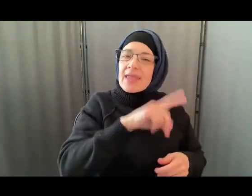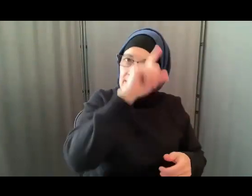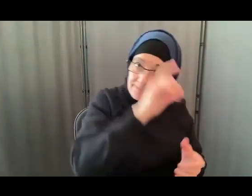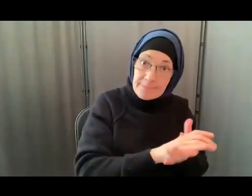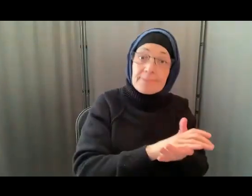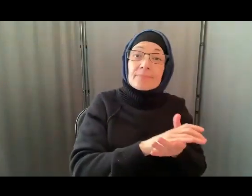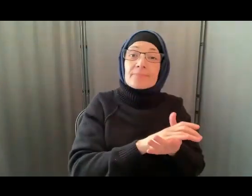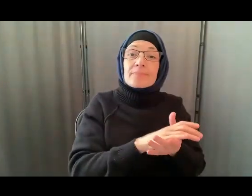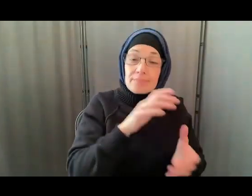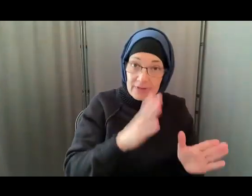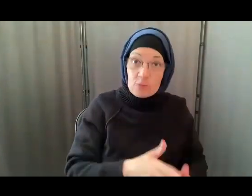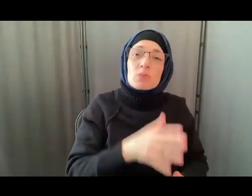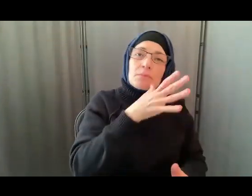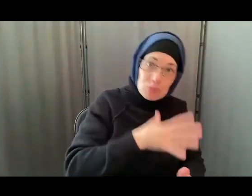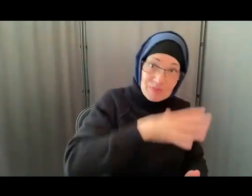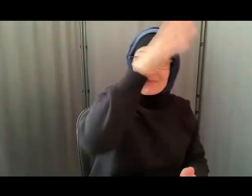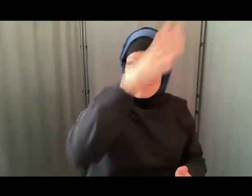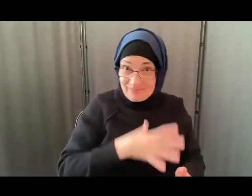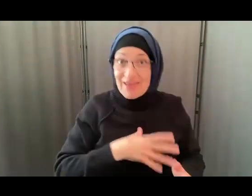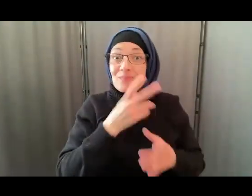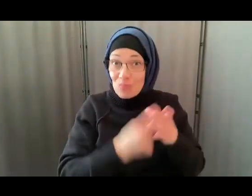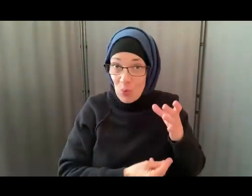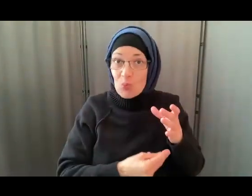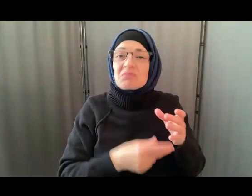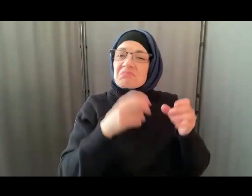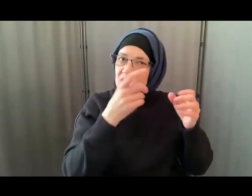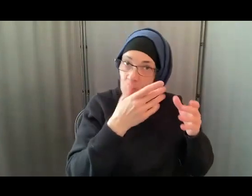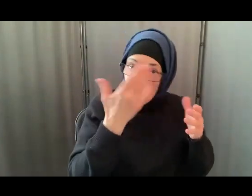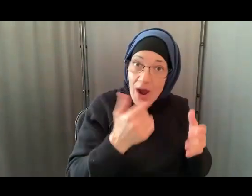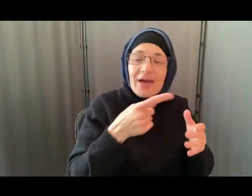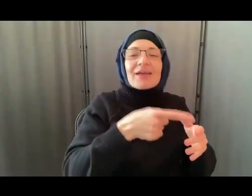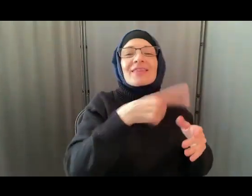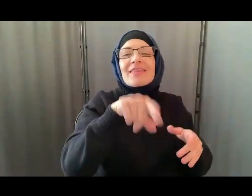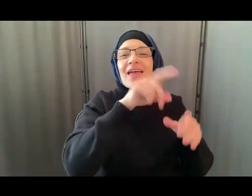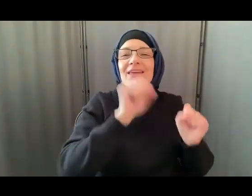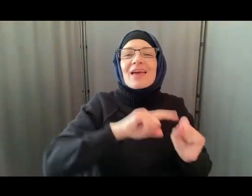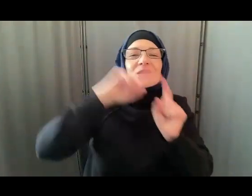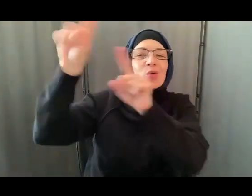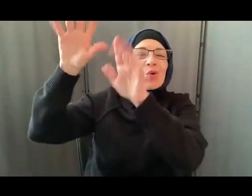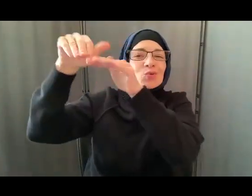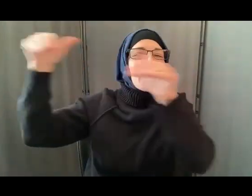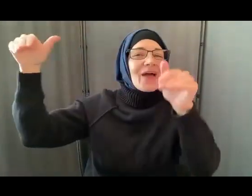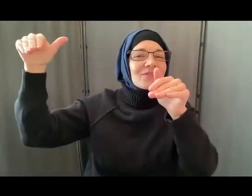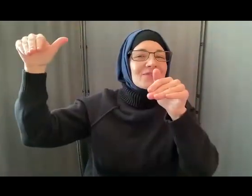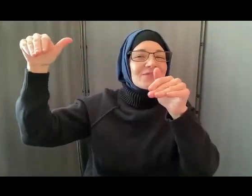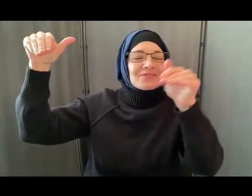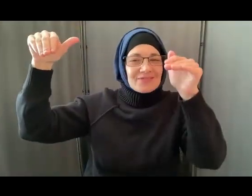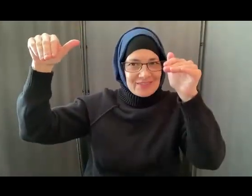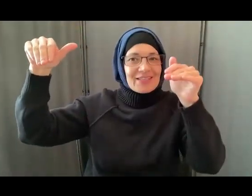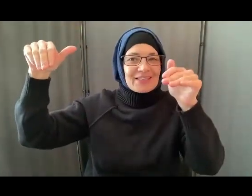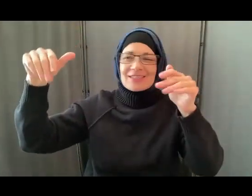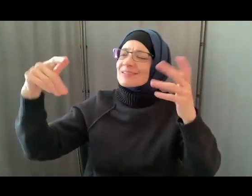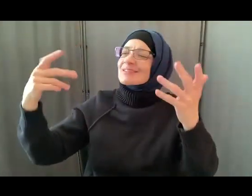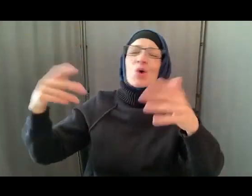paradise under which rivers run, to live therein